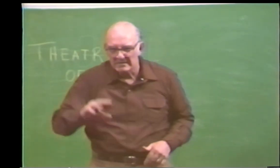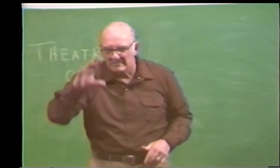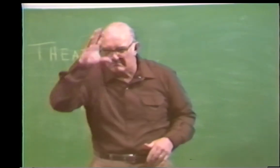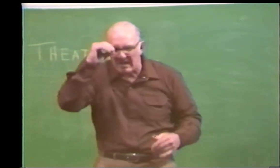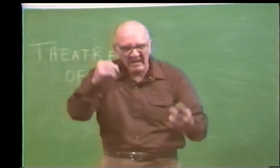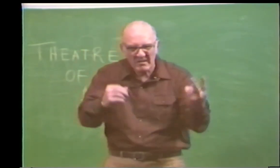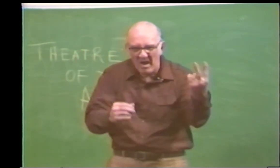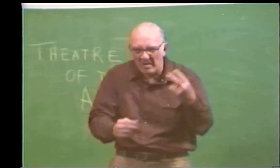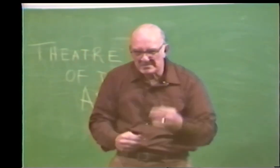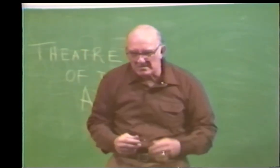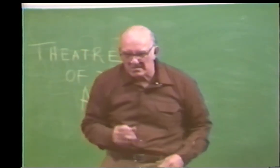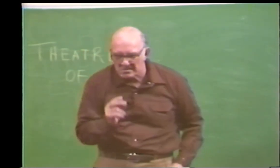man comes.